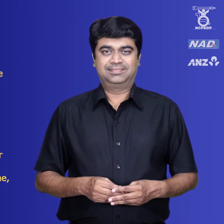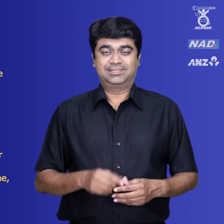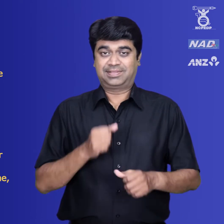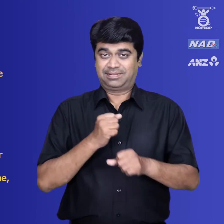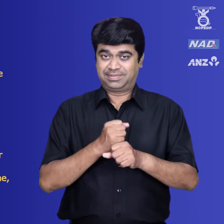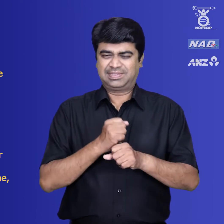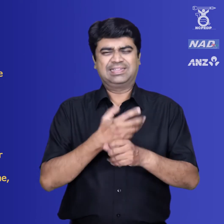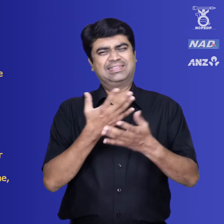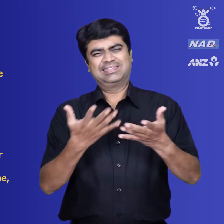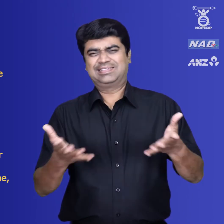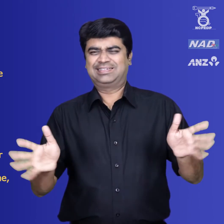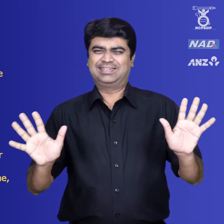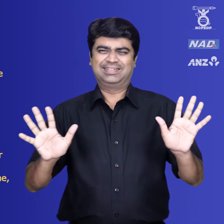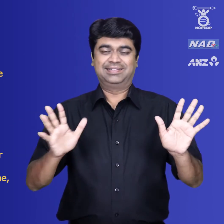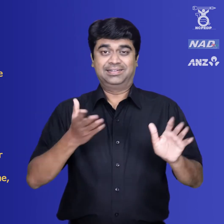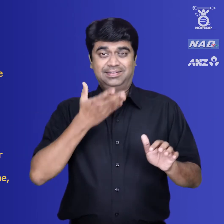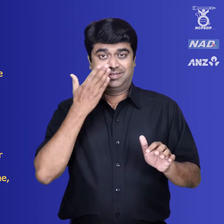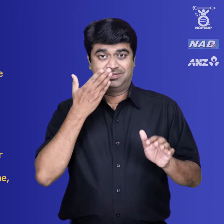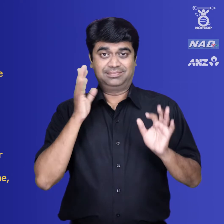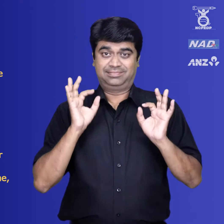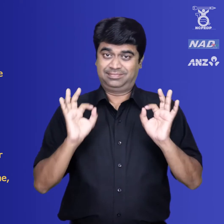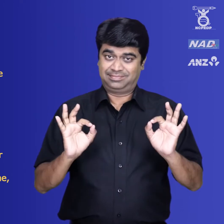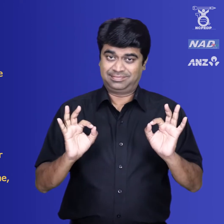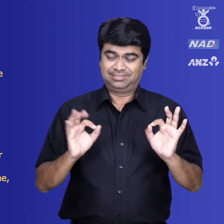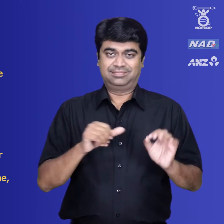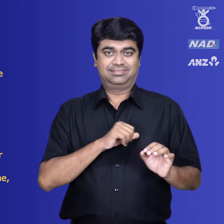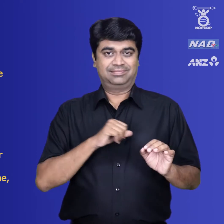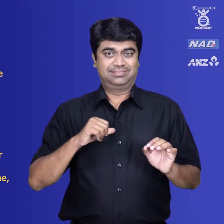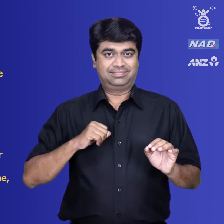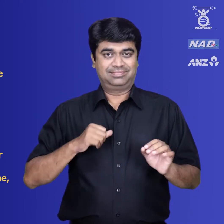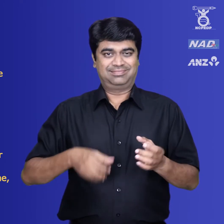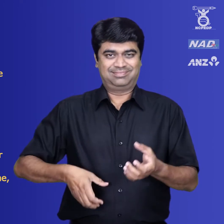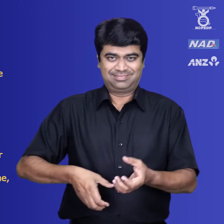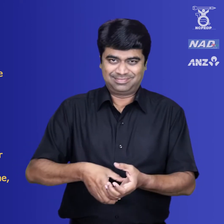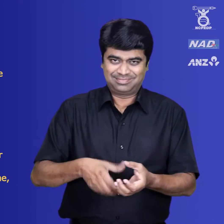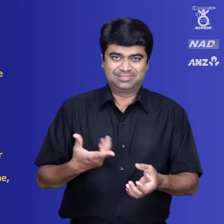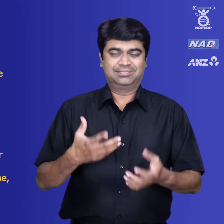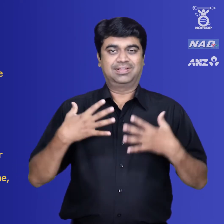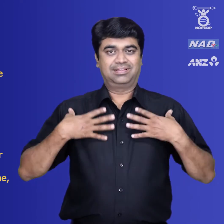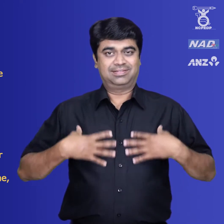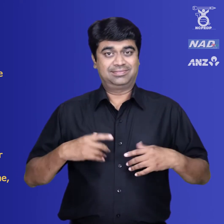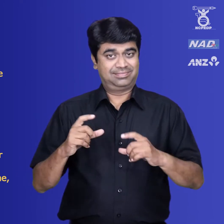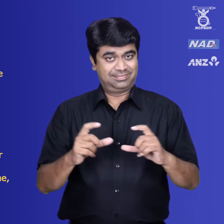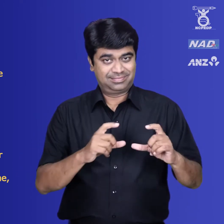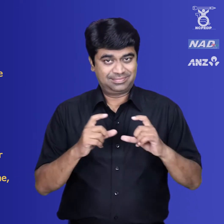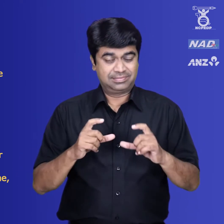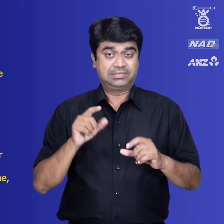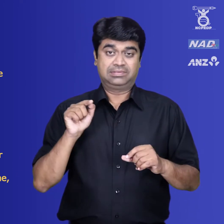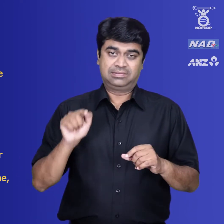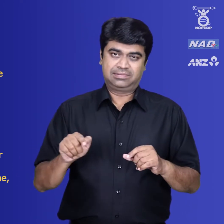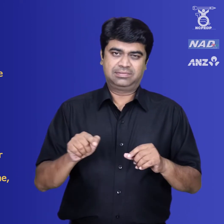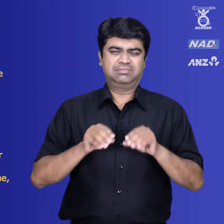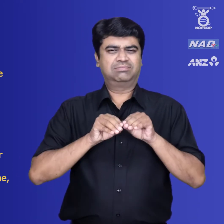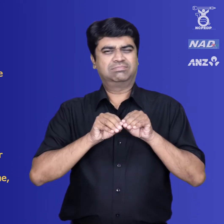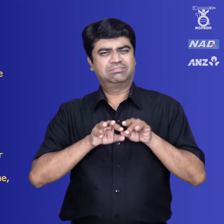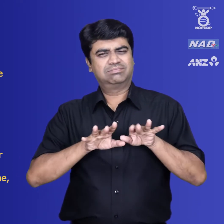sponsor or cause to be sponsored awareness campaigns and disseminate or cause to be